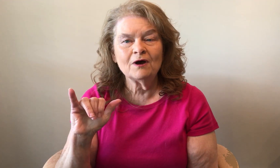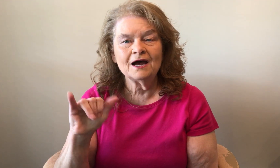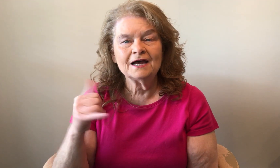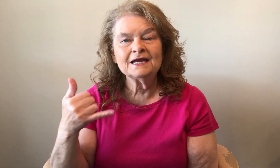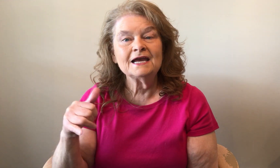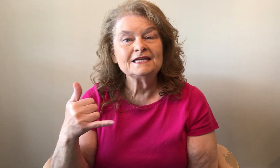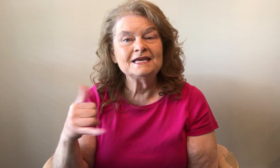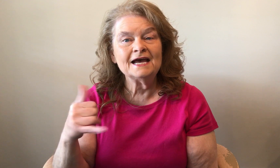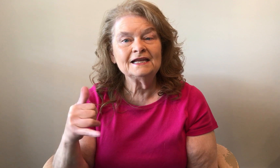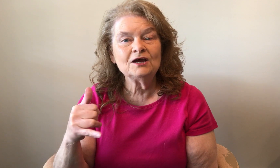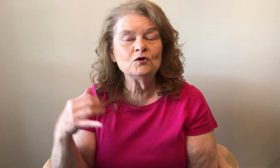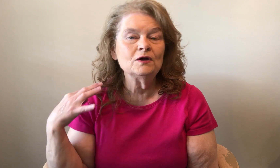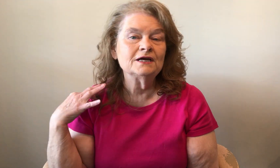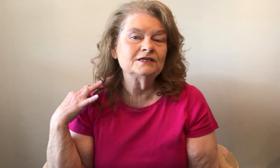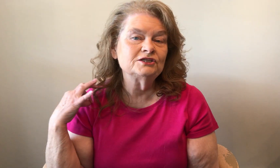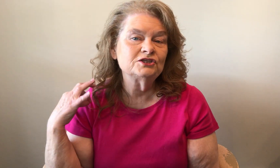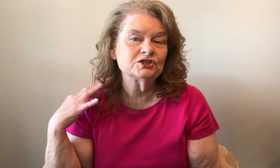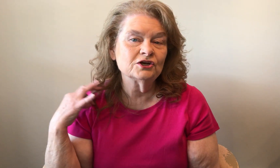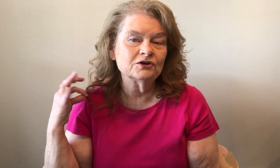Y, yellow shirt,